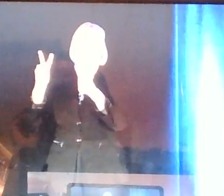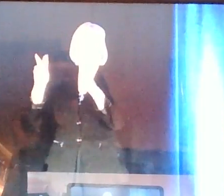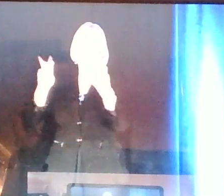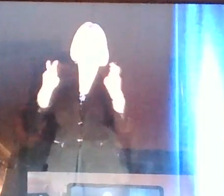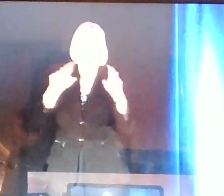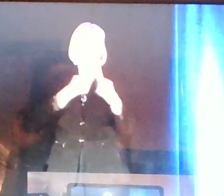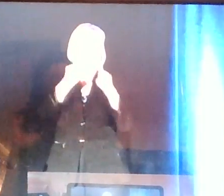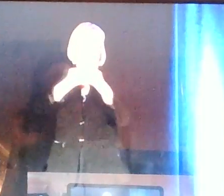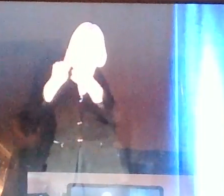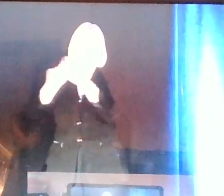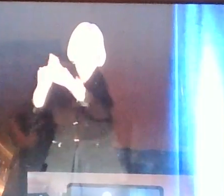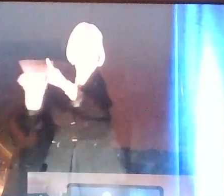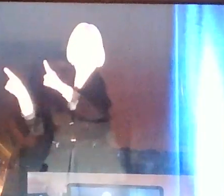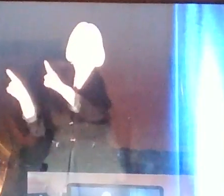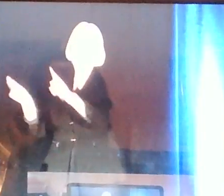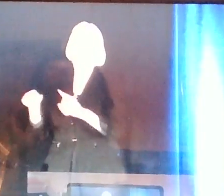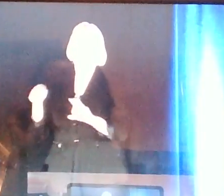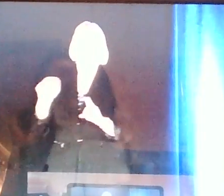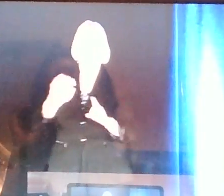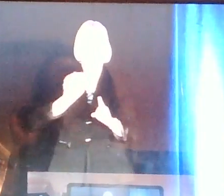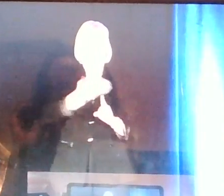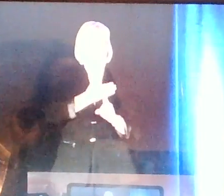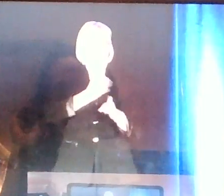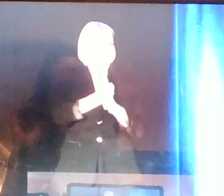Many people have searched different topics on TAP.